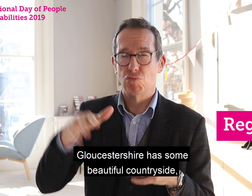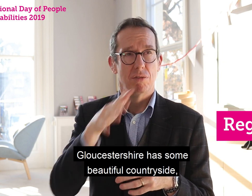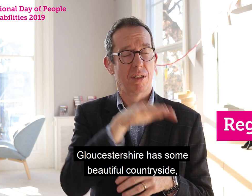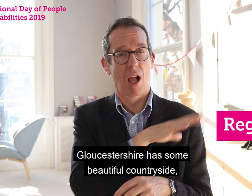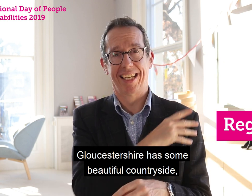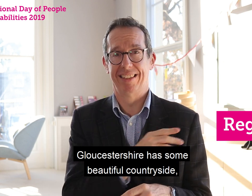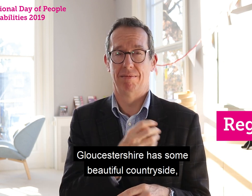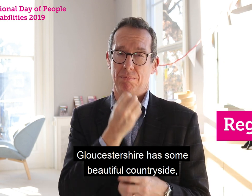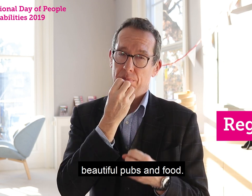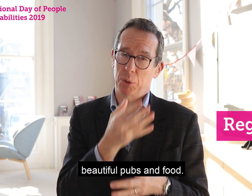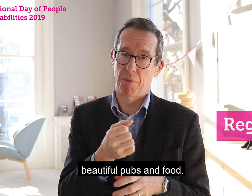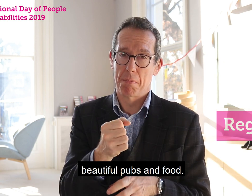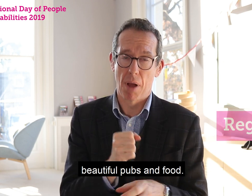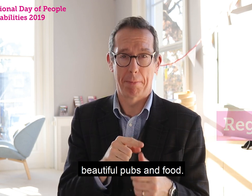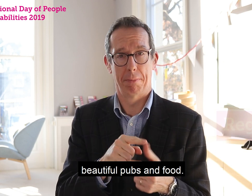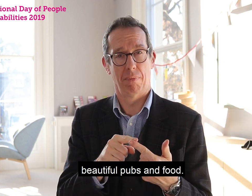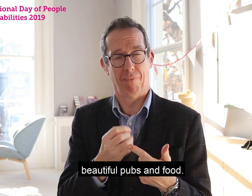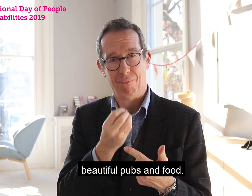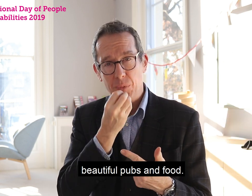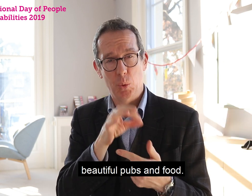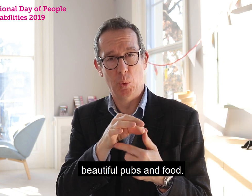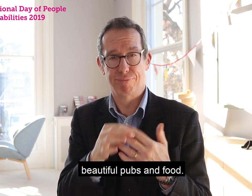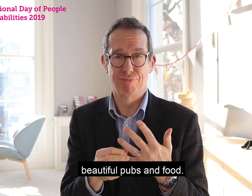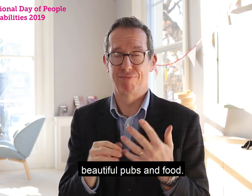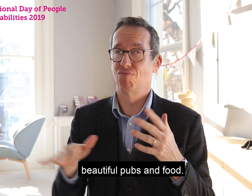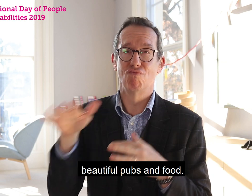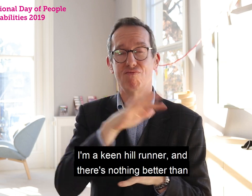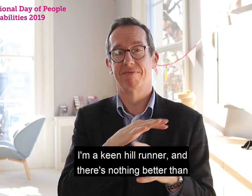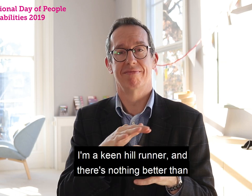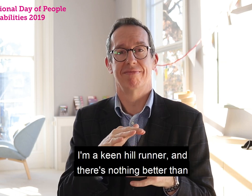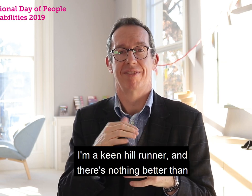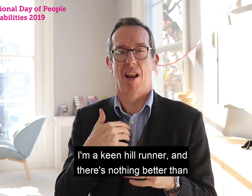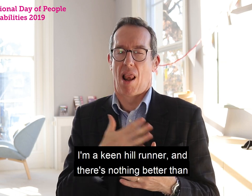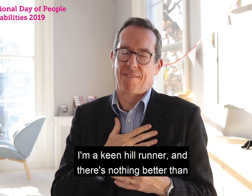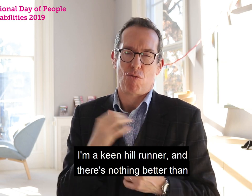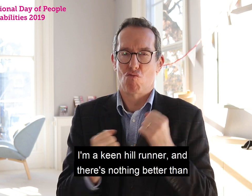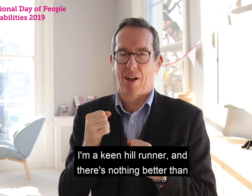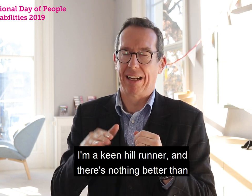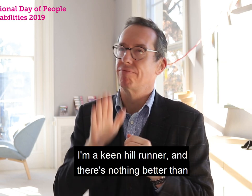countryside, beautiful pubs and food. And I'm a keen hill runner.